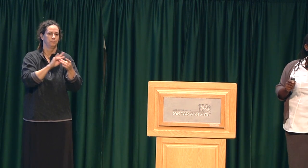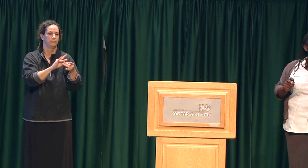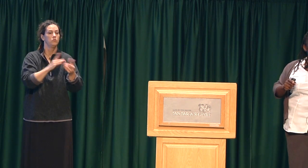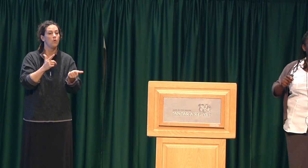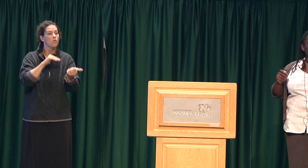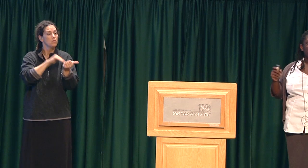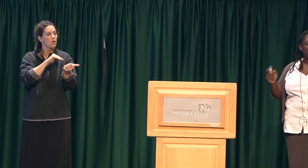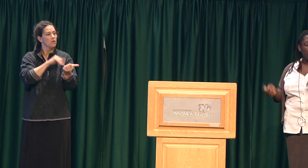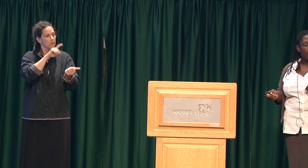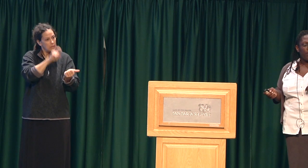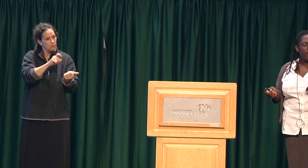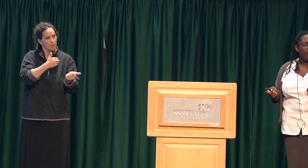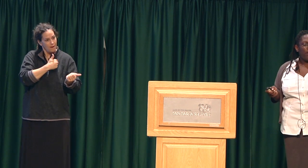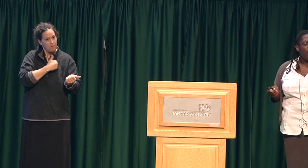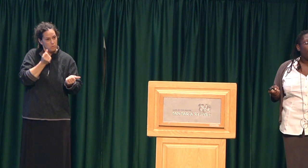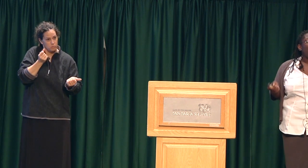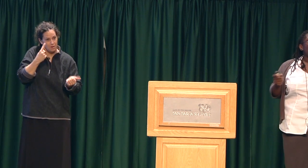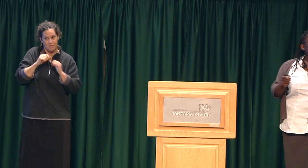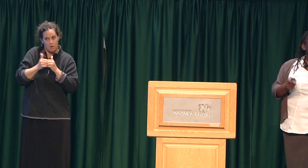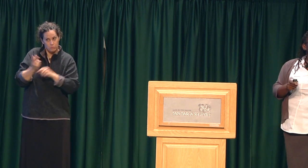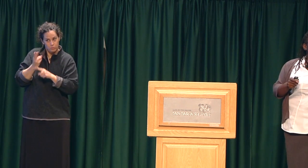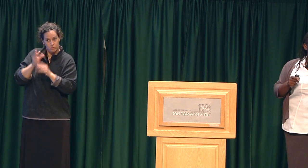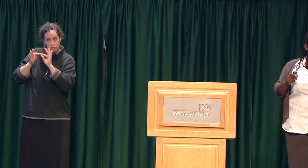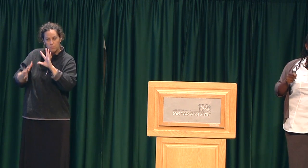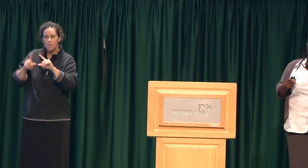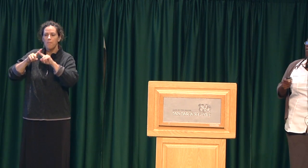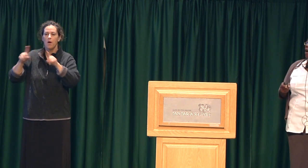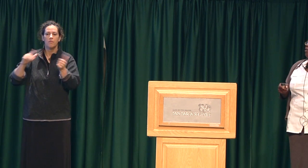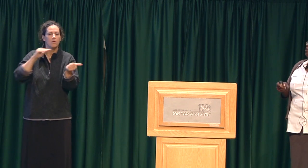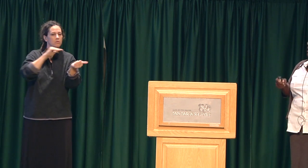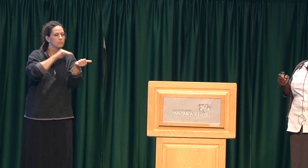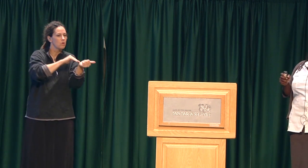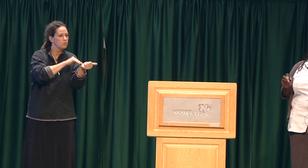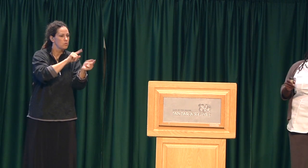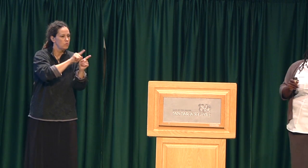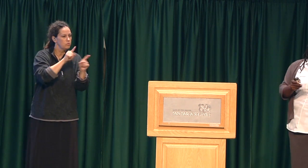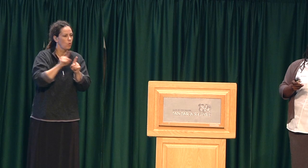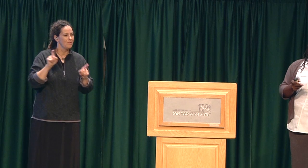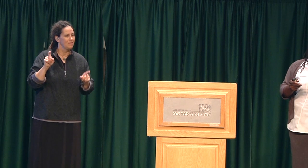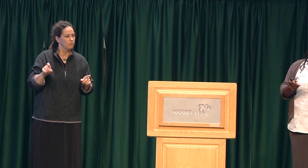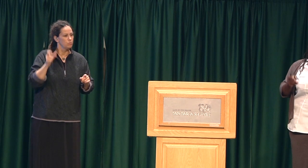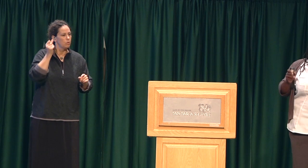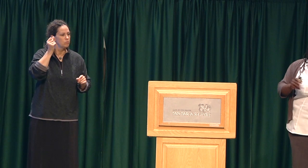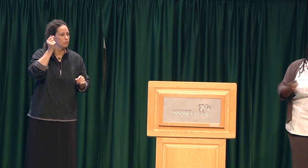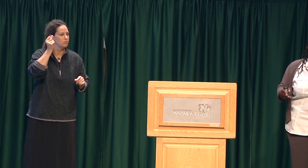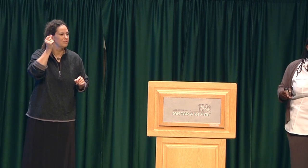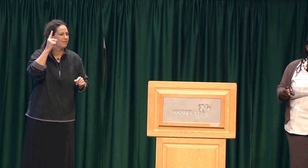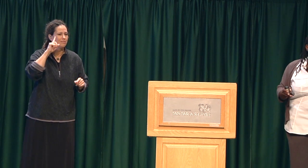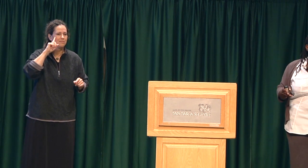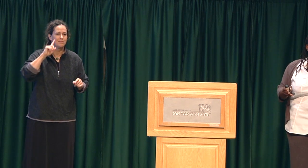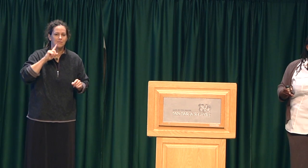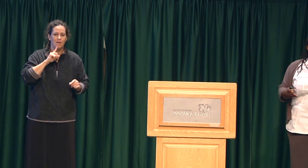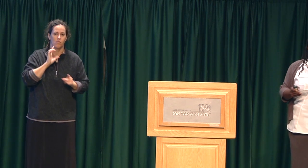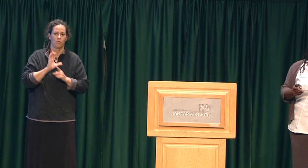be educated on how to use the interpreters, they also want the medical provider to be educated on just deaf culture